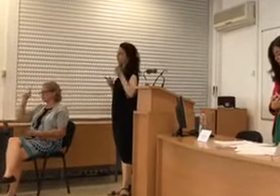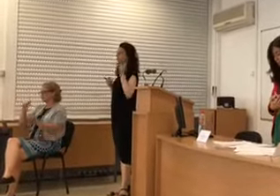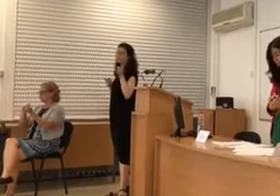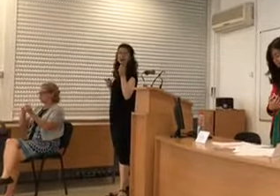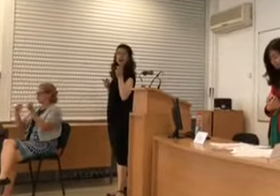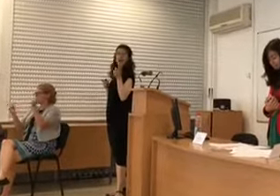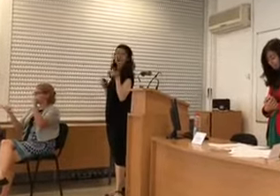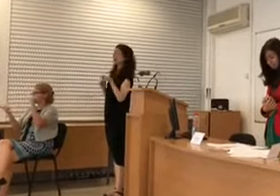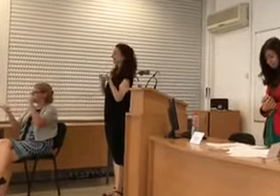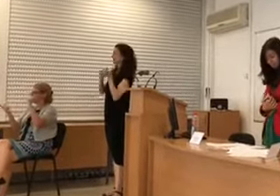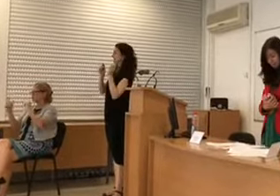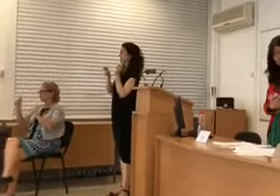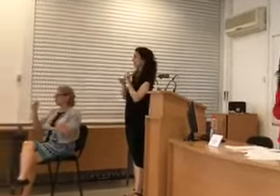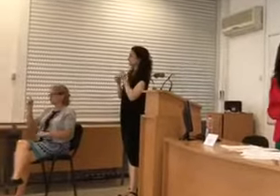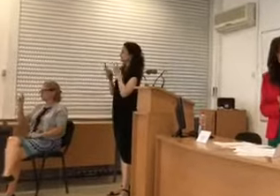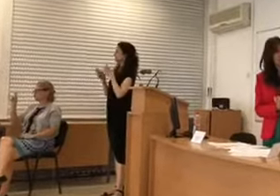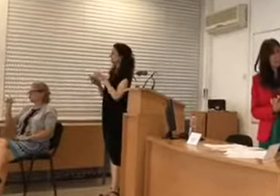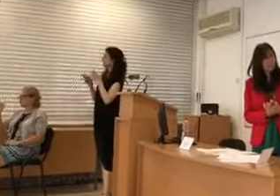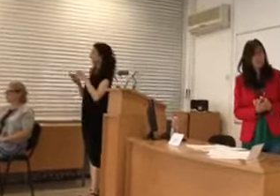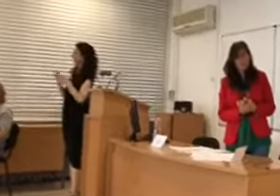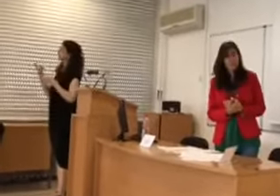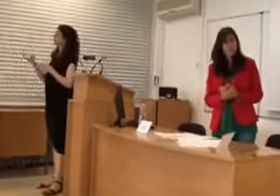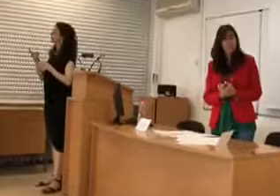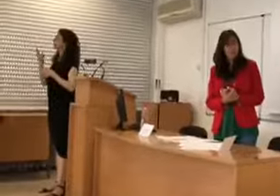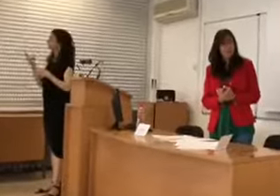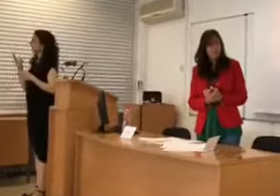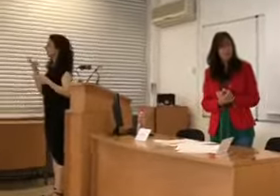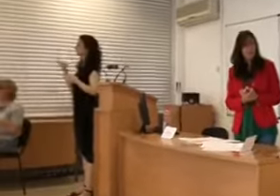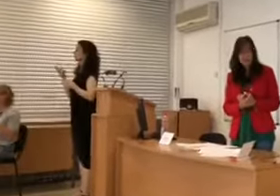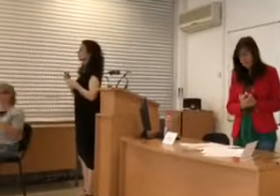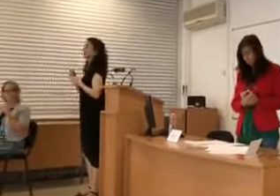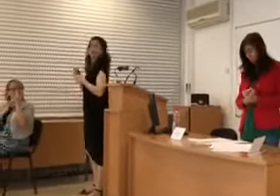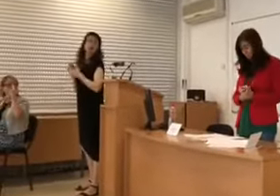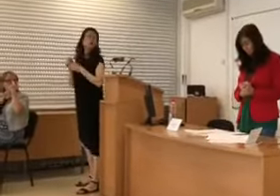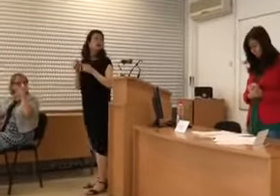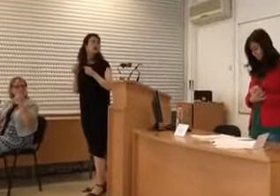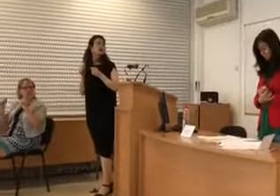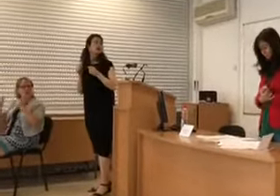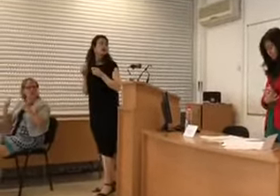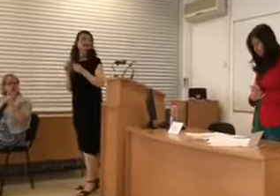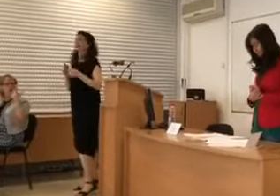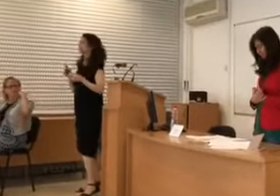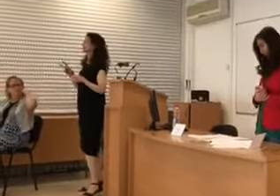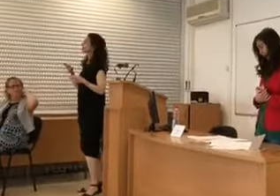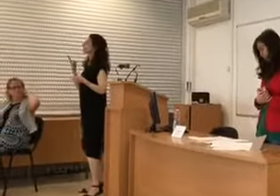innovations in love and sex in digital communications age, and probably all the games that we play was